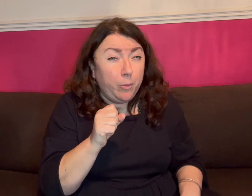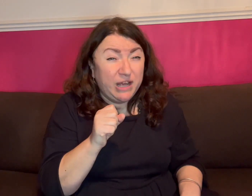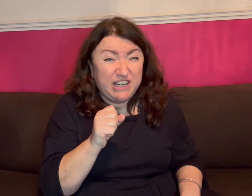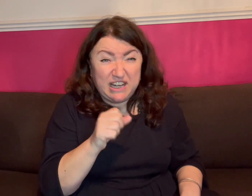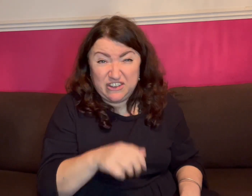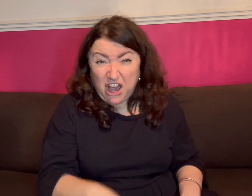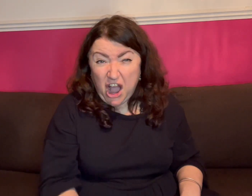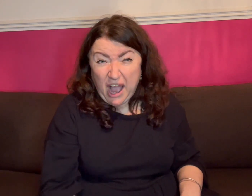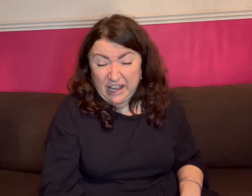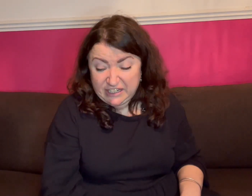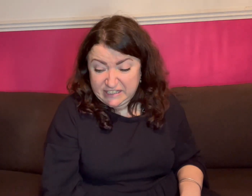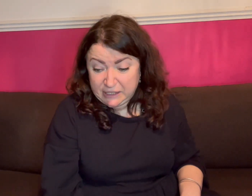opened his eyes.